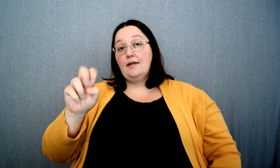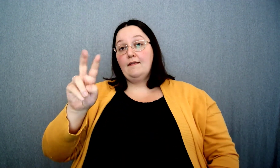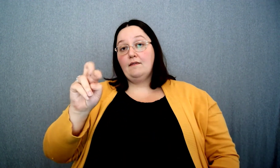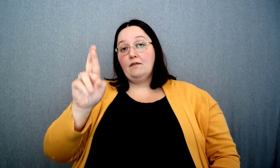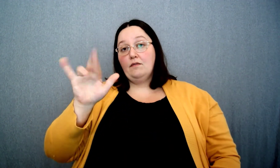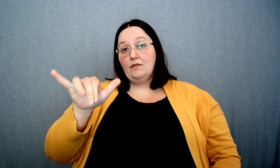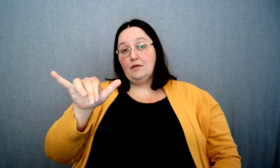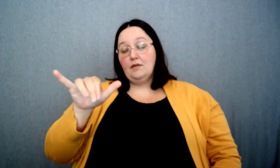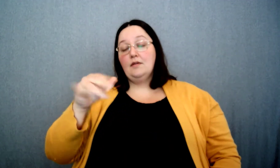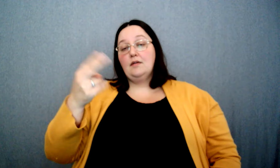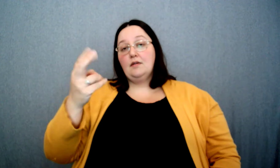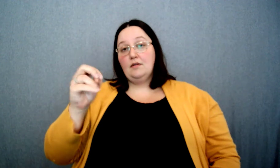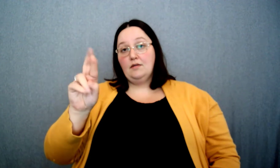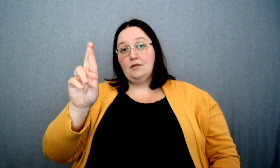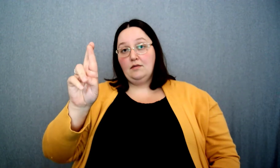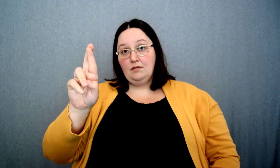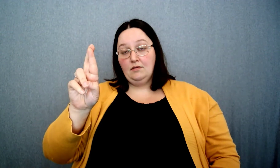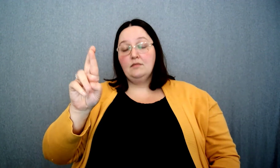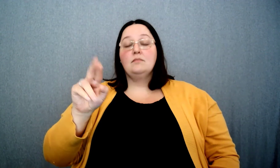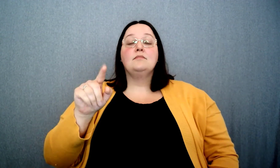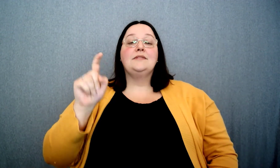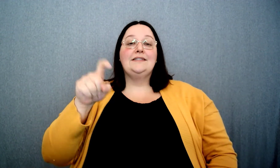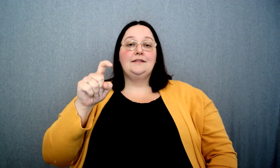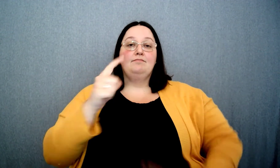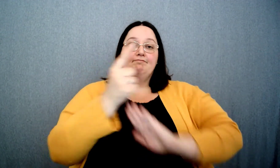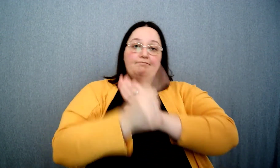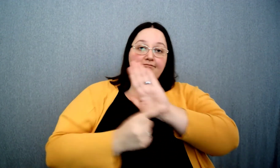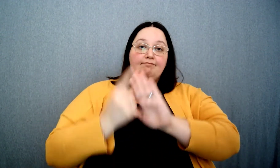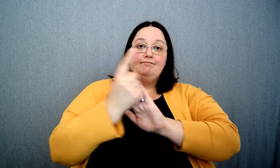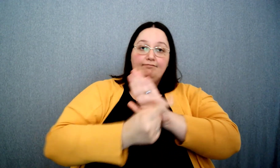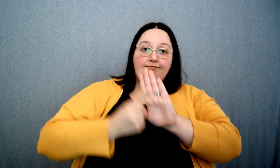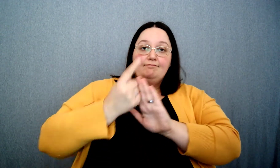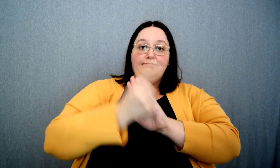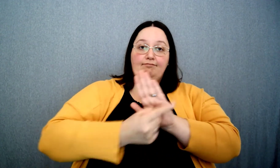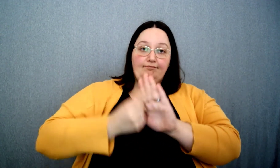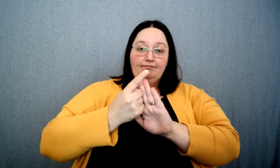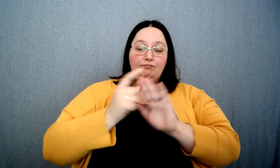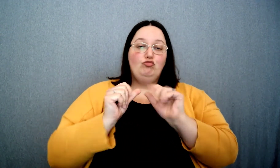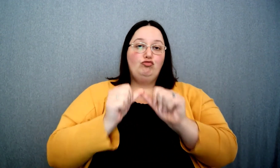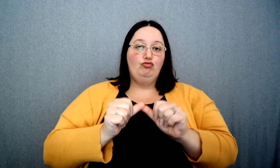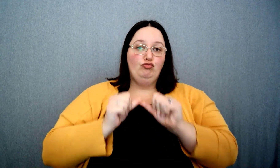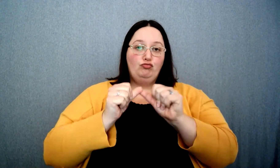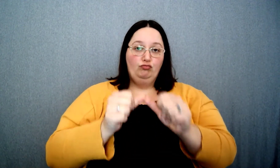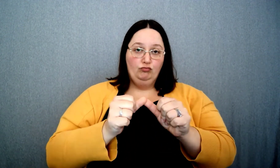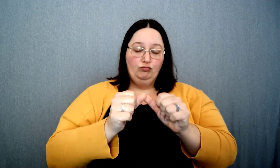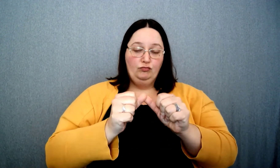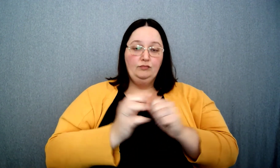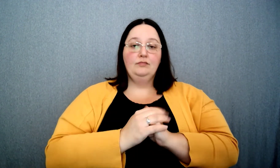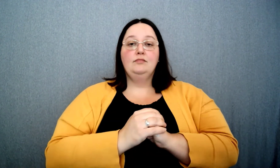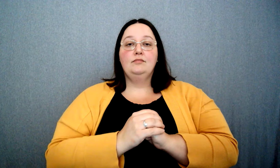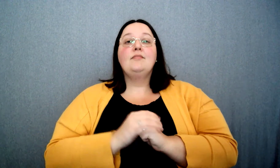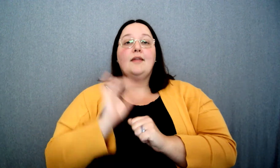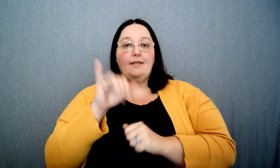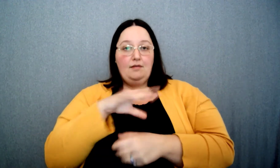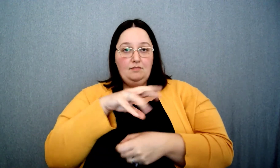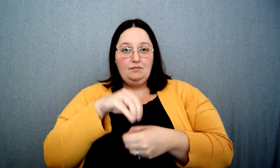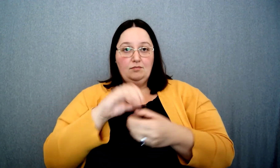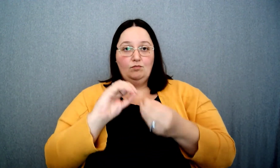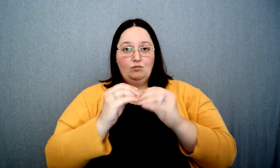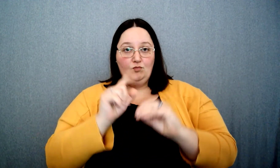separate. For every hour, you're going to need to circle numerous times. And again, this goes up 1 through 9.